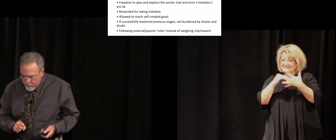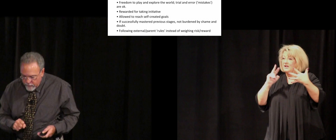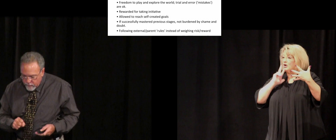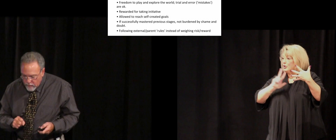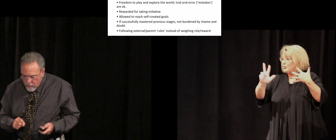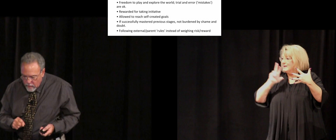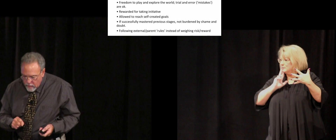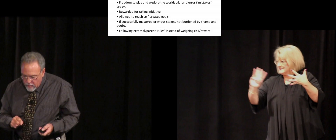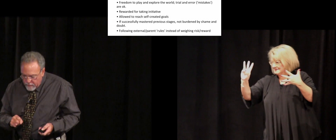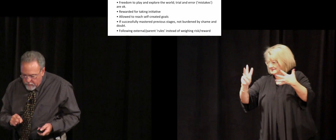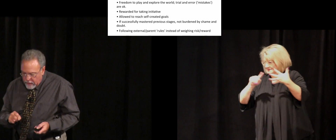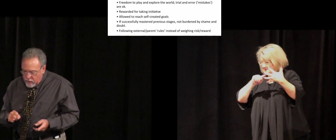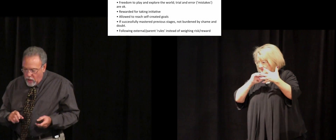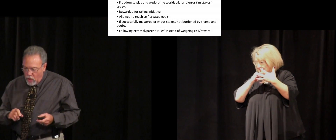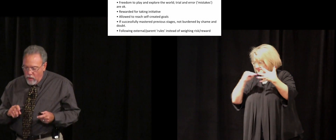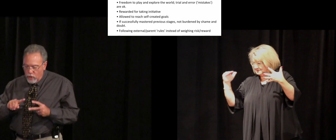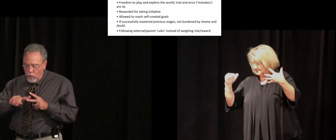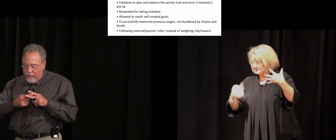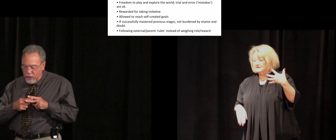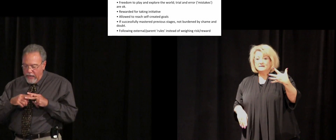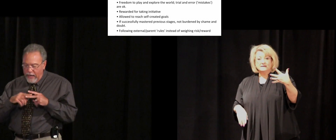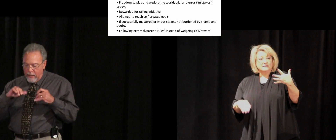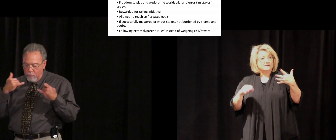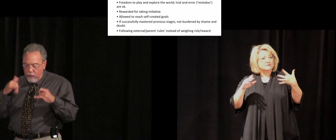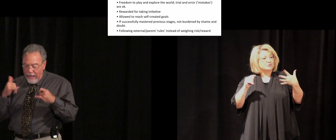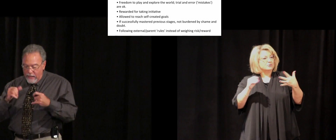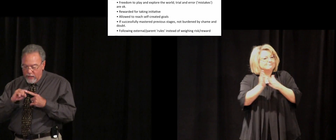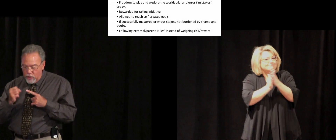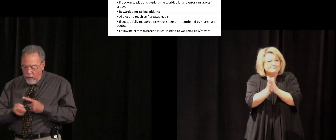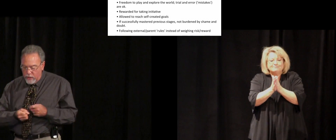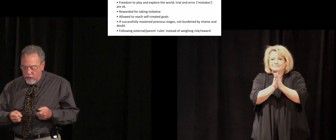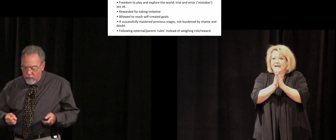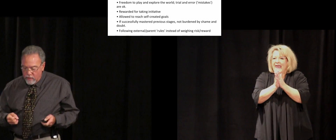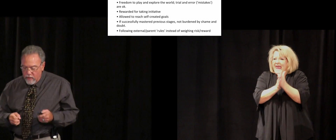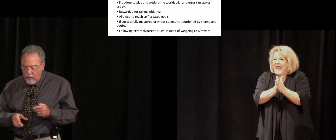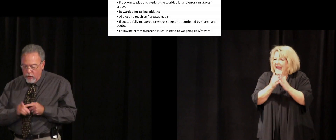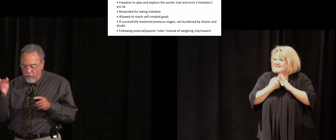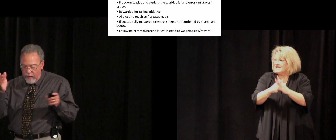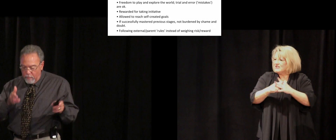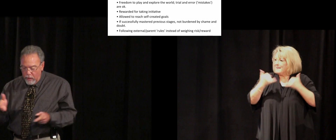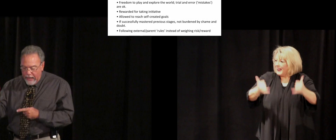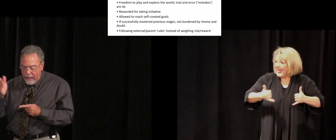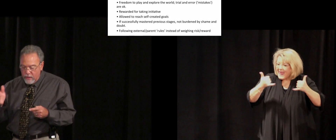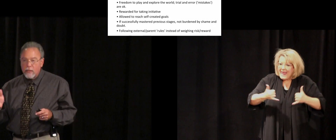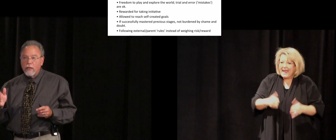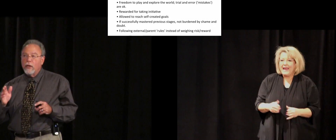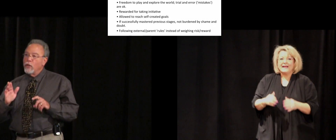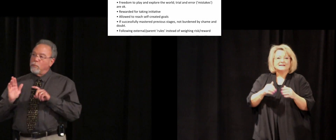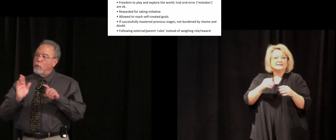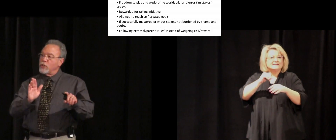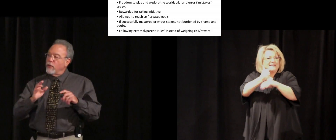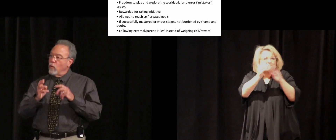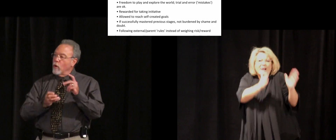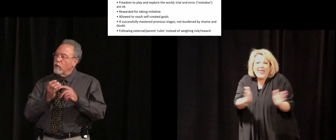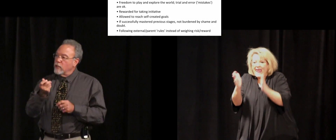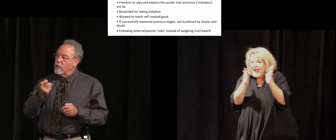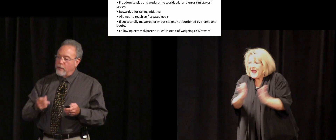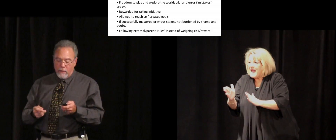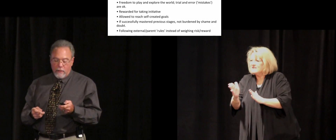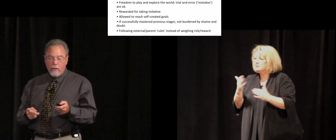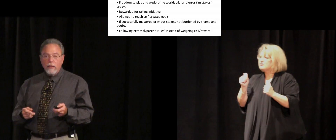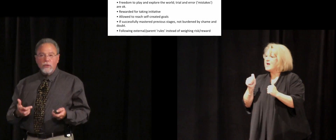So they get frustrated for not being able to achieve their goals. They can become aggressive and overly assertive